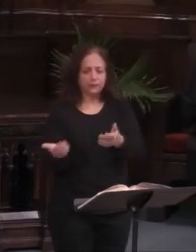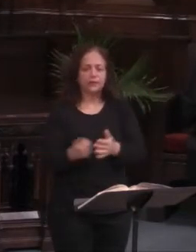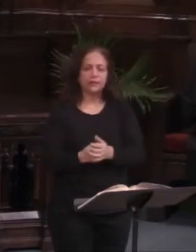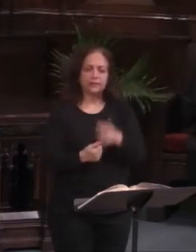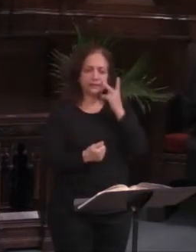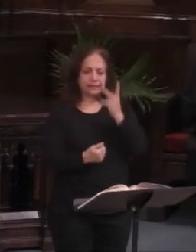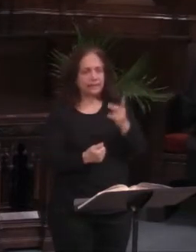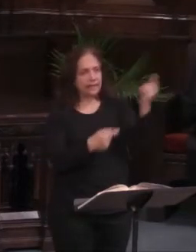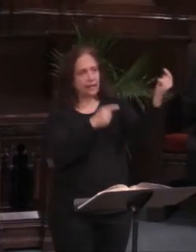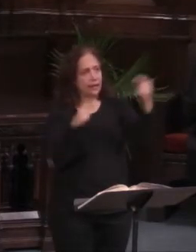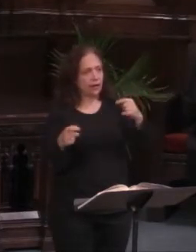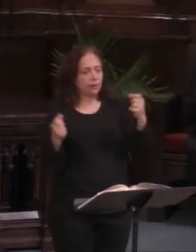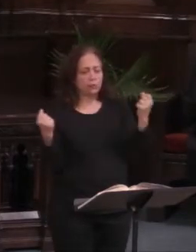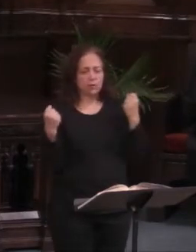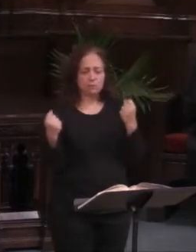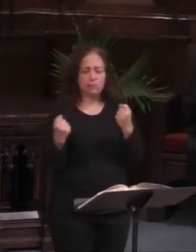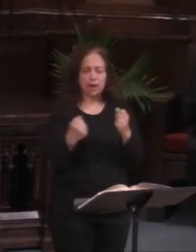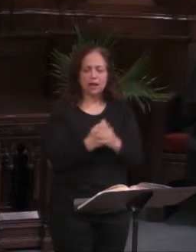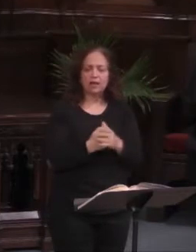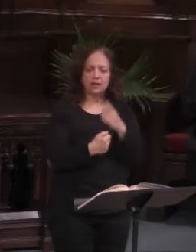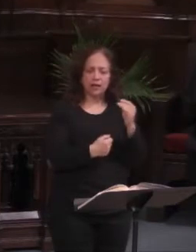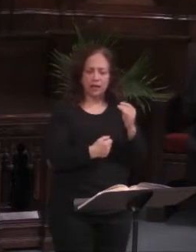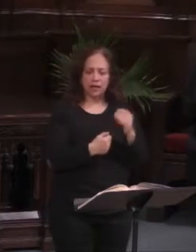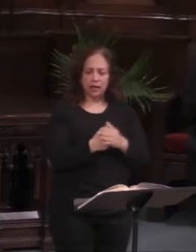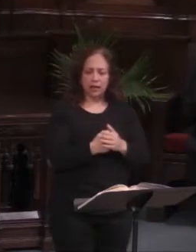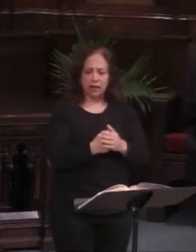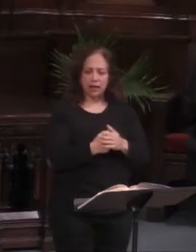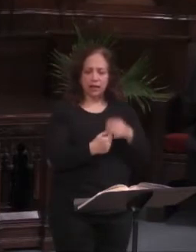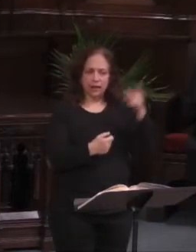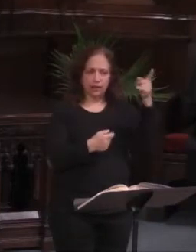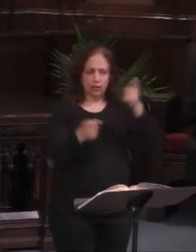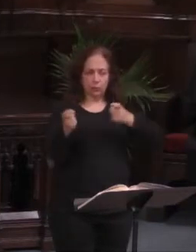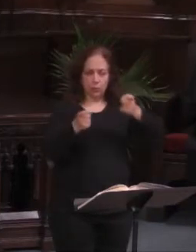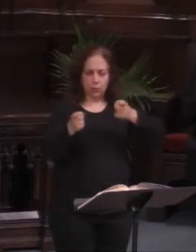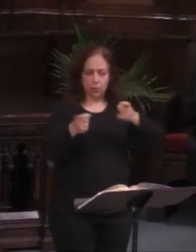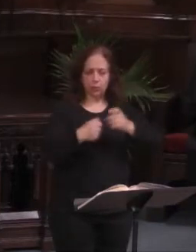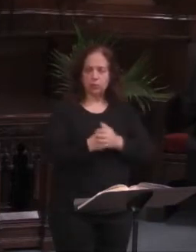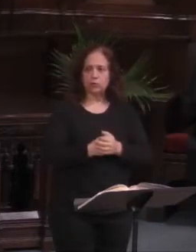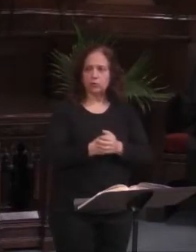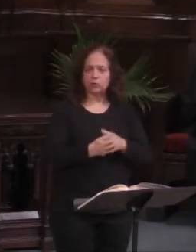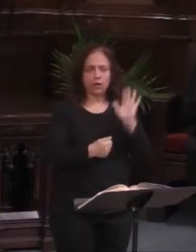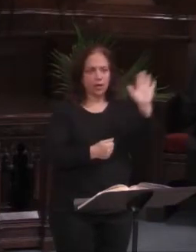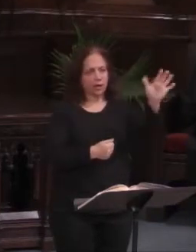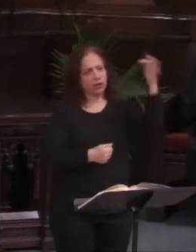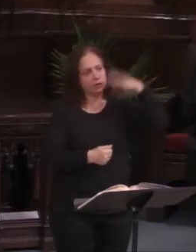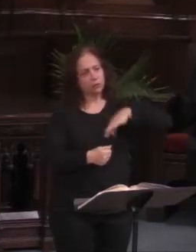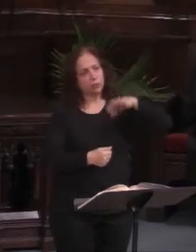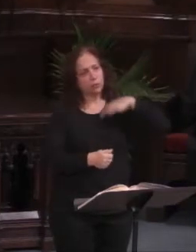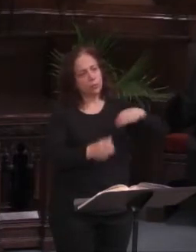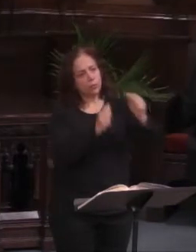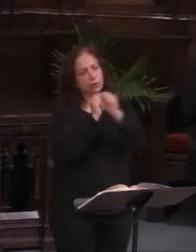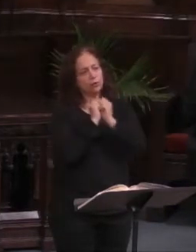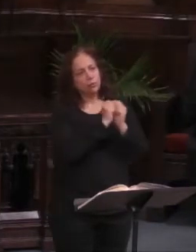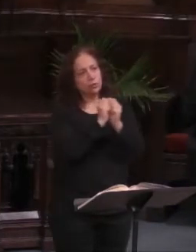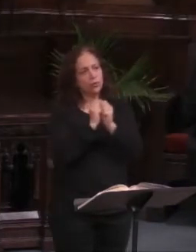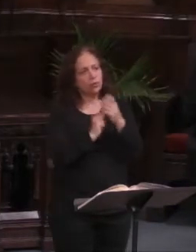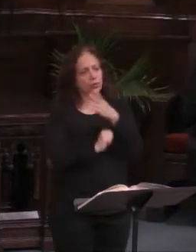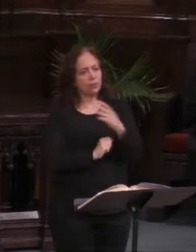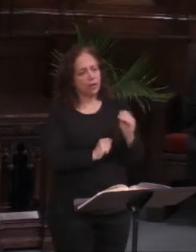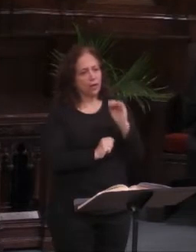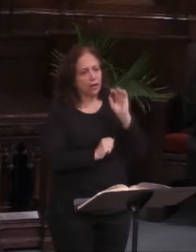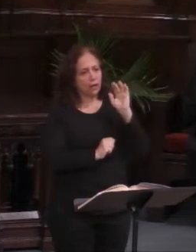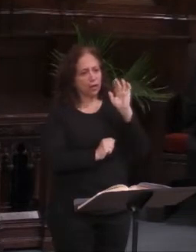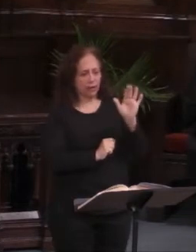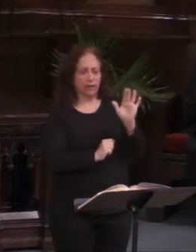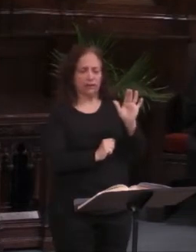God comes with might, and his arm rules for him. His reward is with him, and his